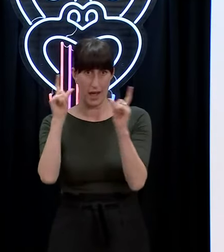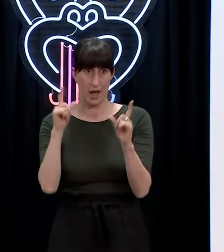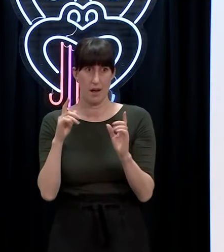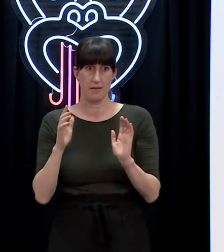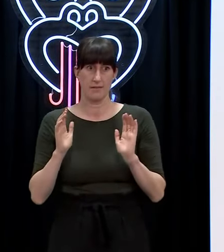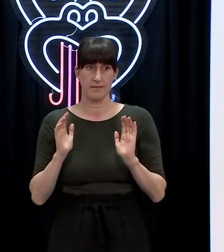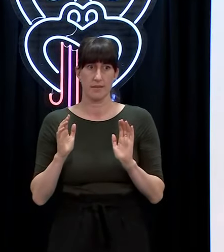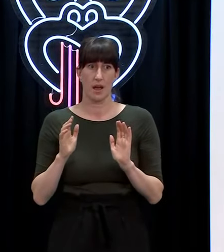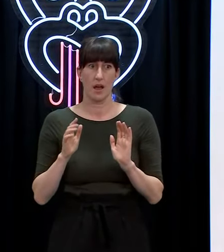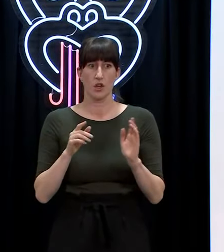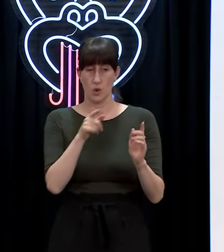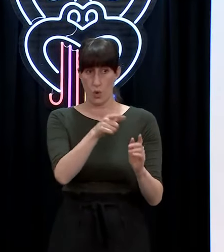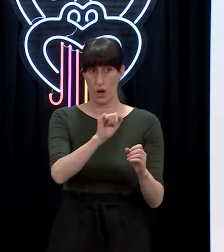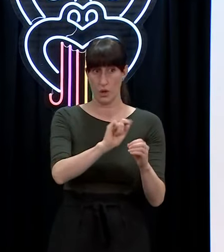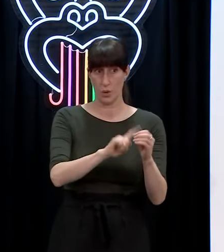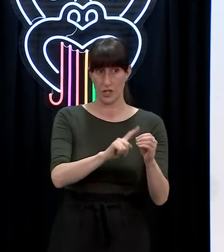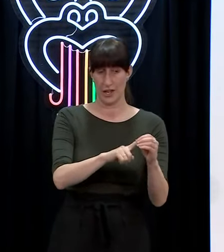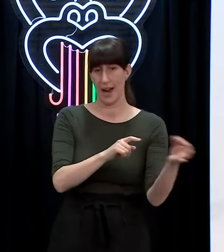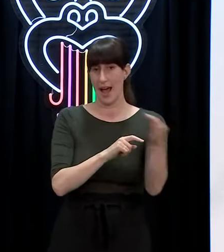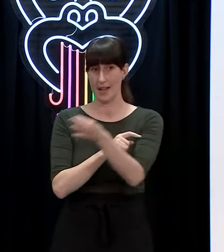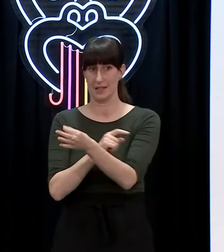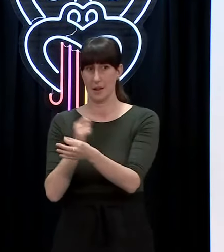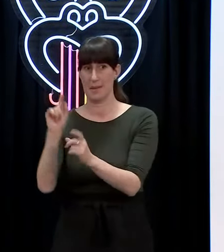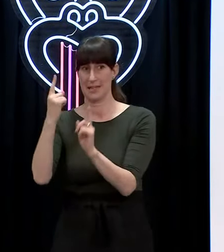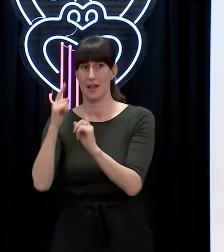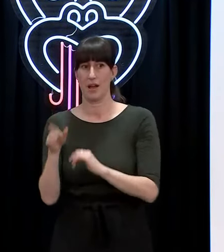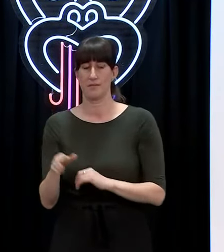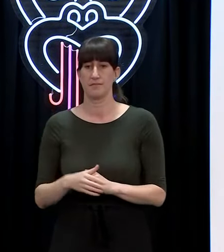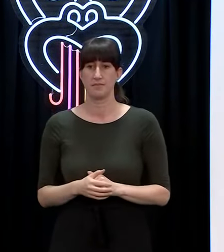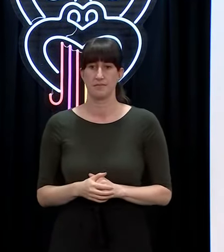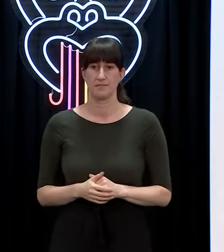I'd get you to direct your question to her. Look,